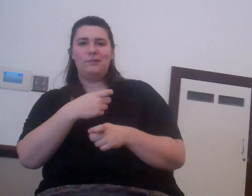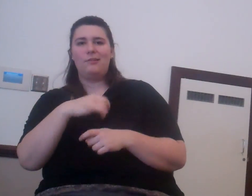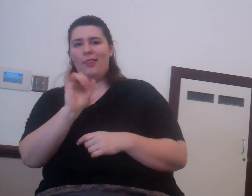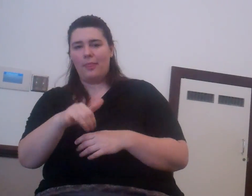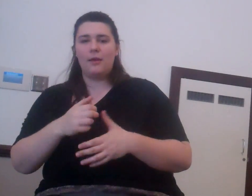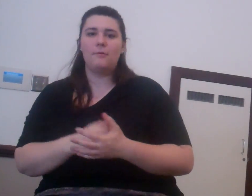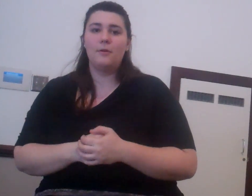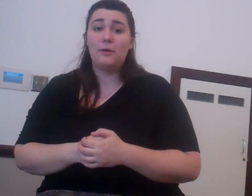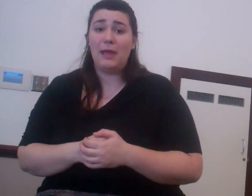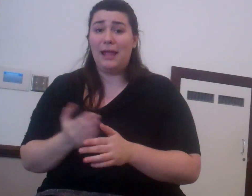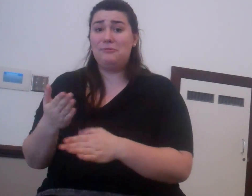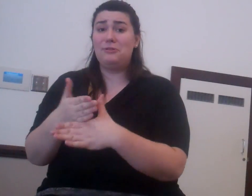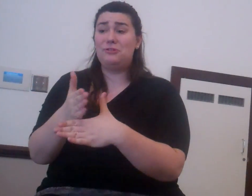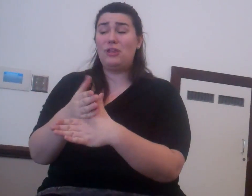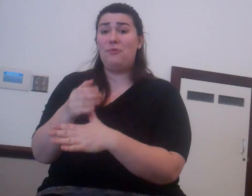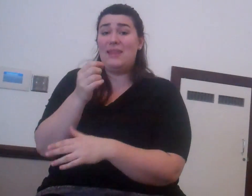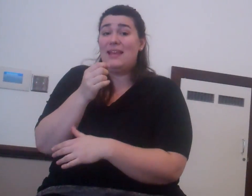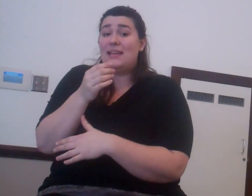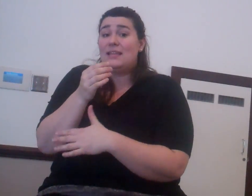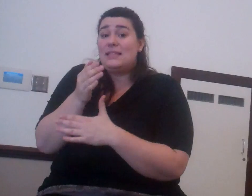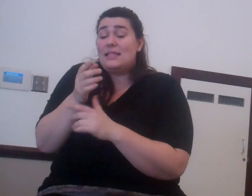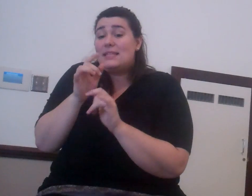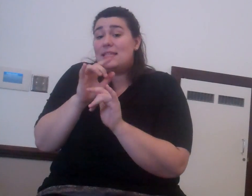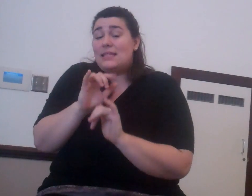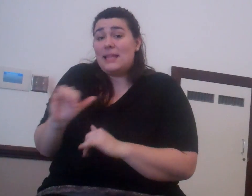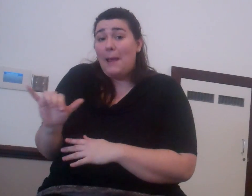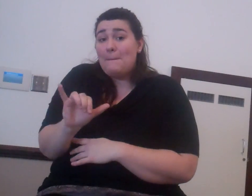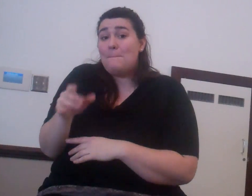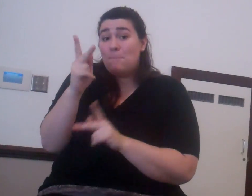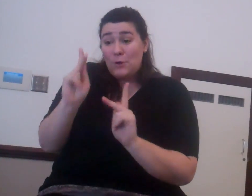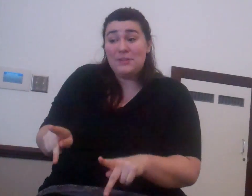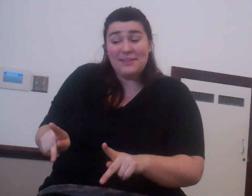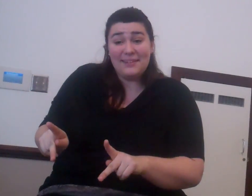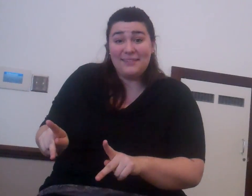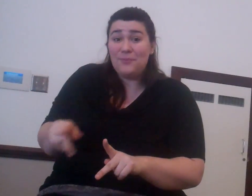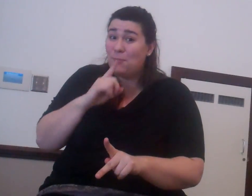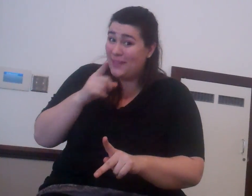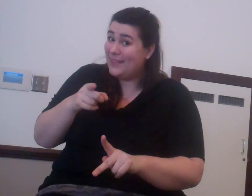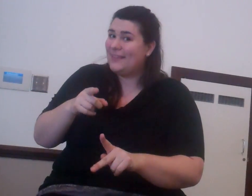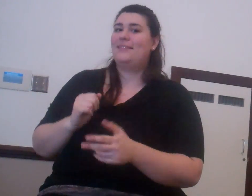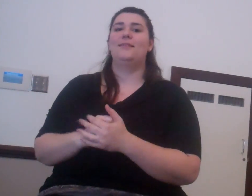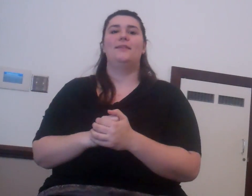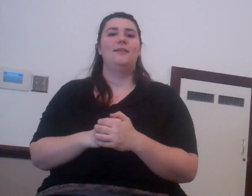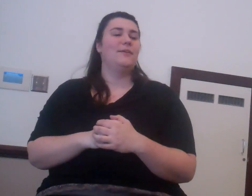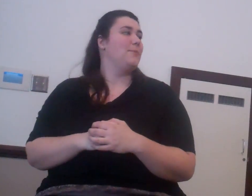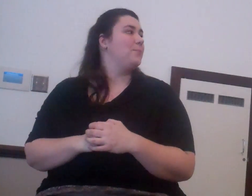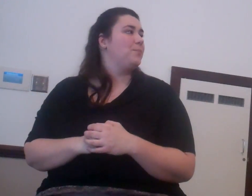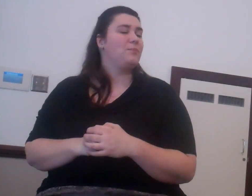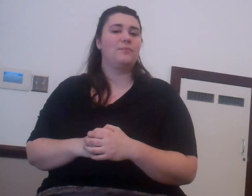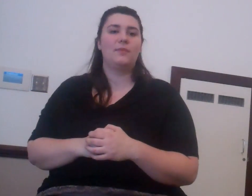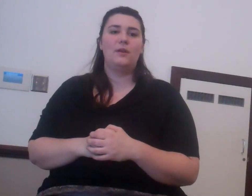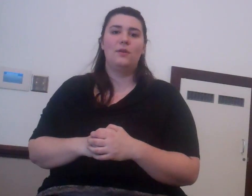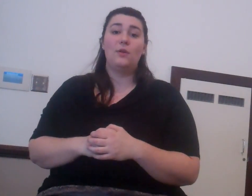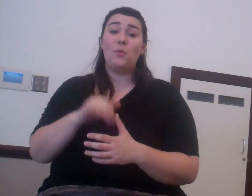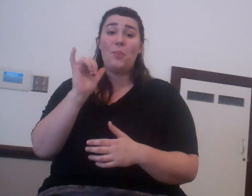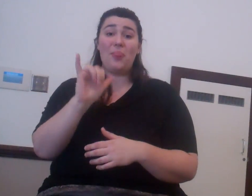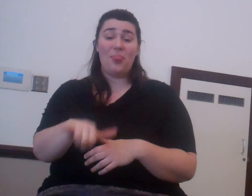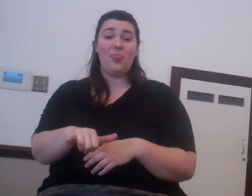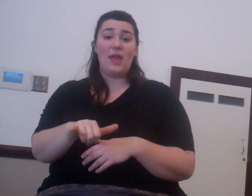But anyway, so having a work spouse is basically like having a special peer, right,